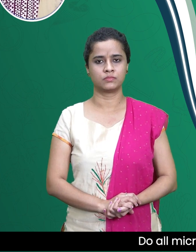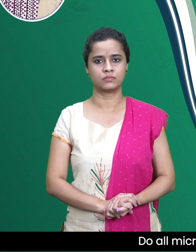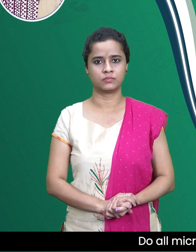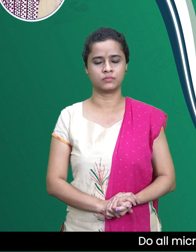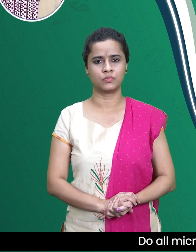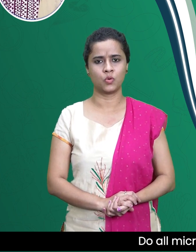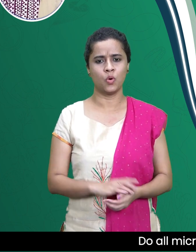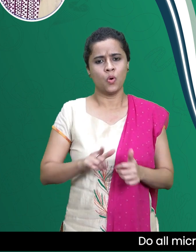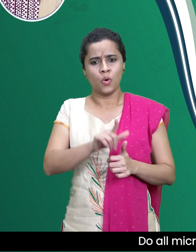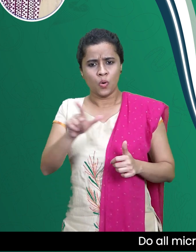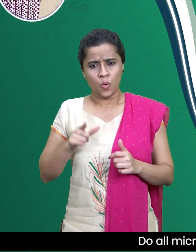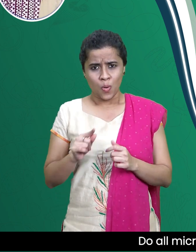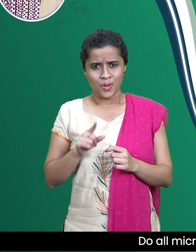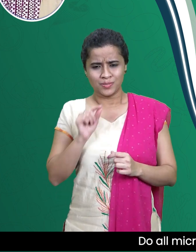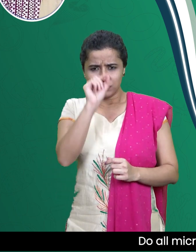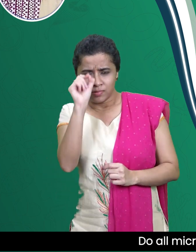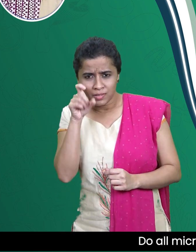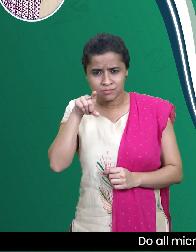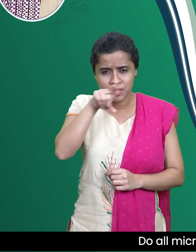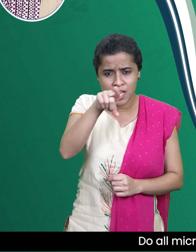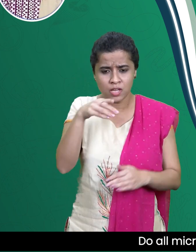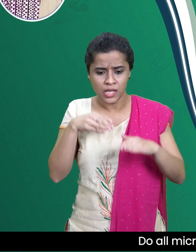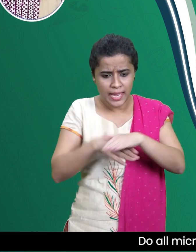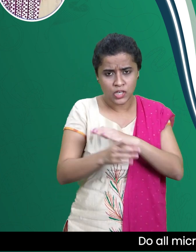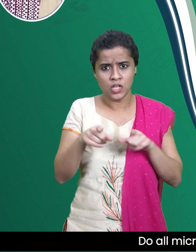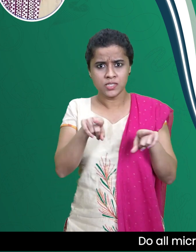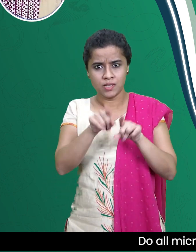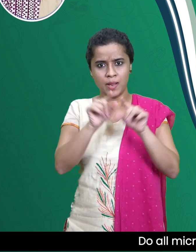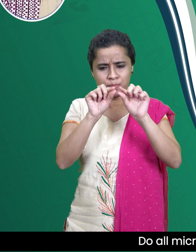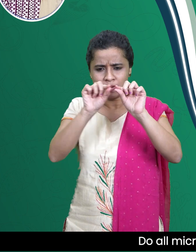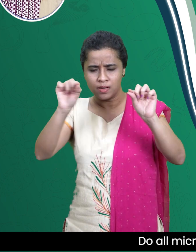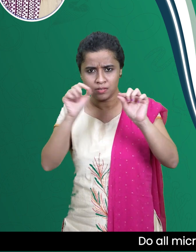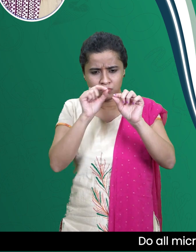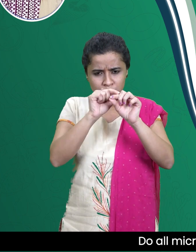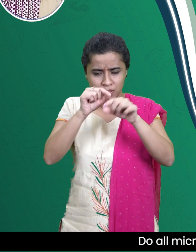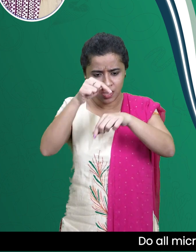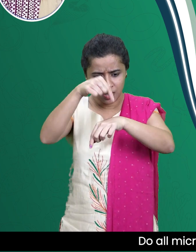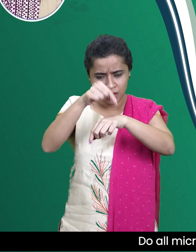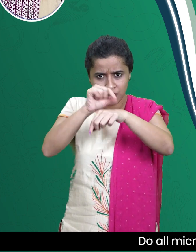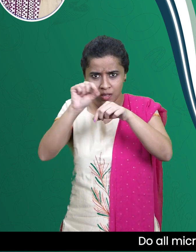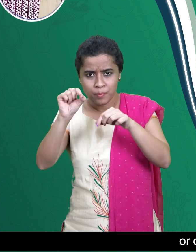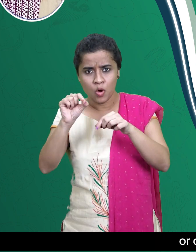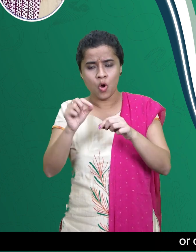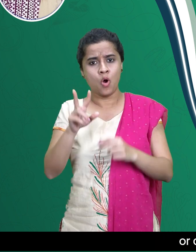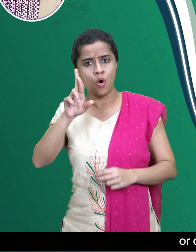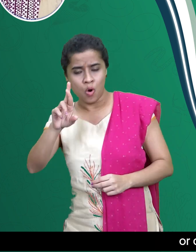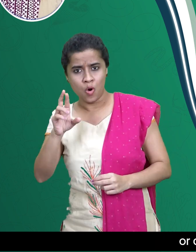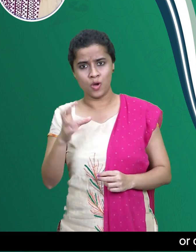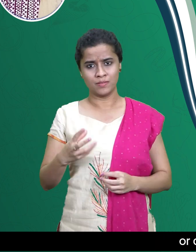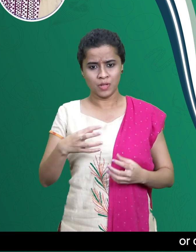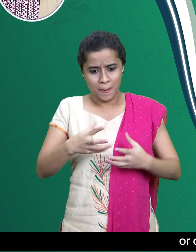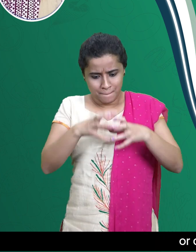Do all microbes go to the same tissue or organ or